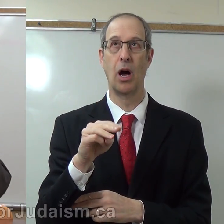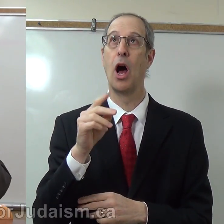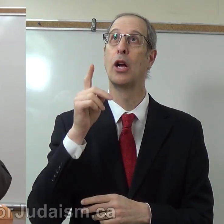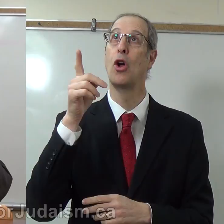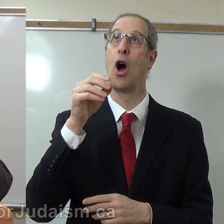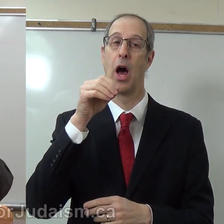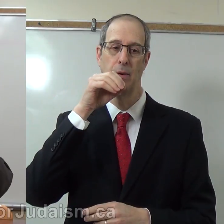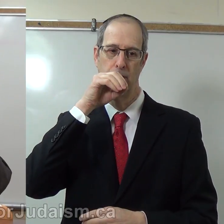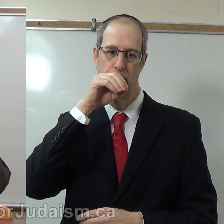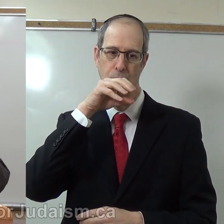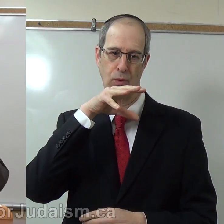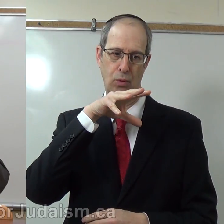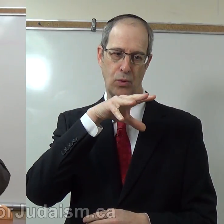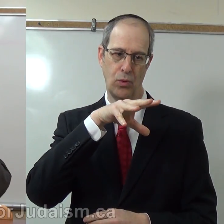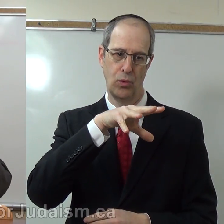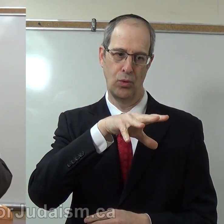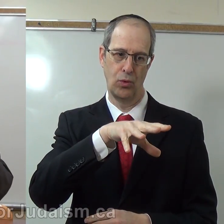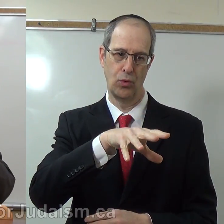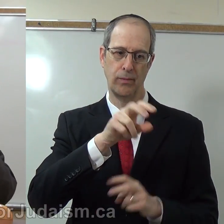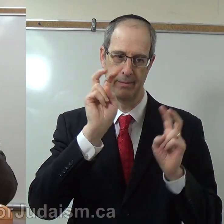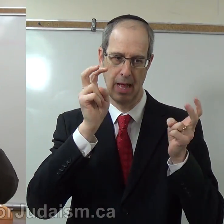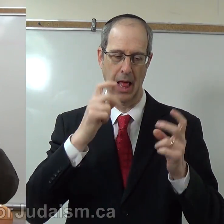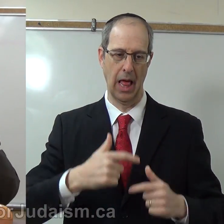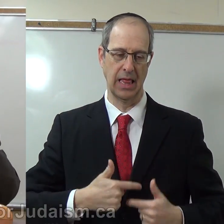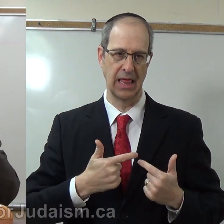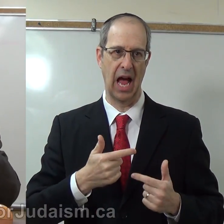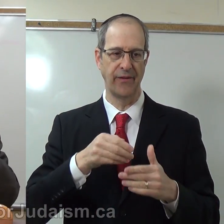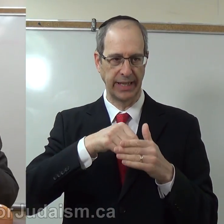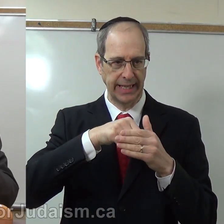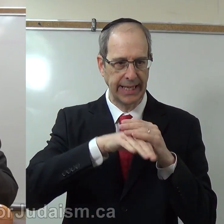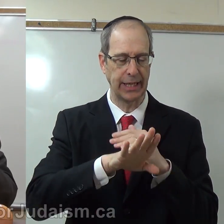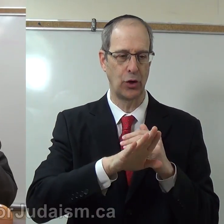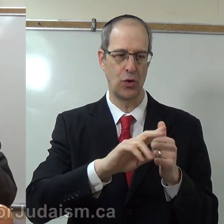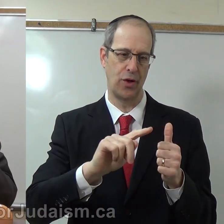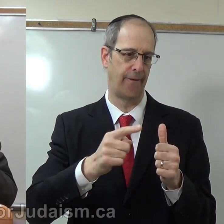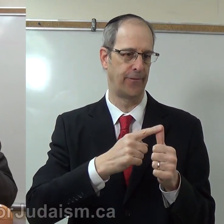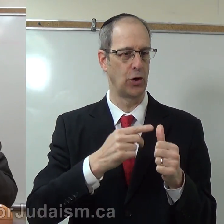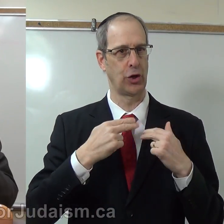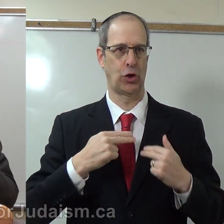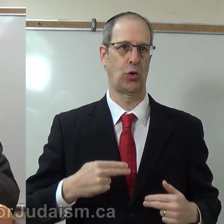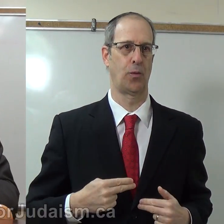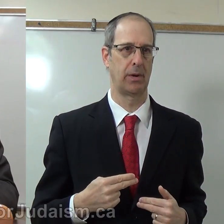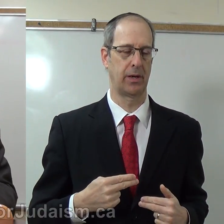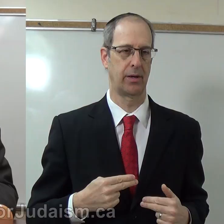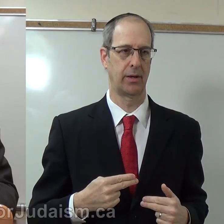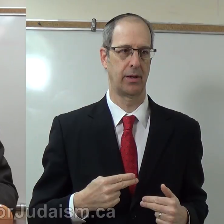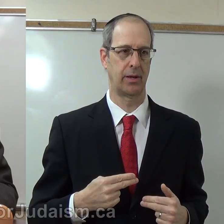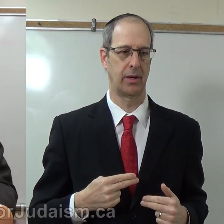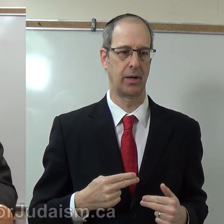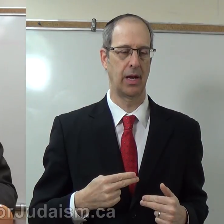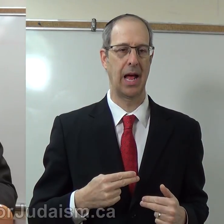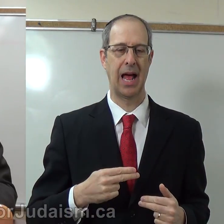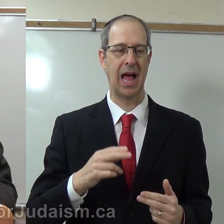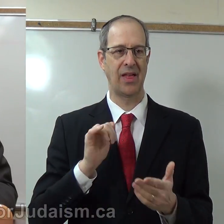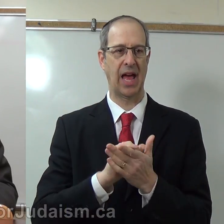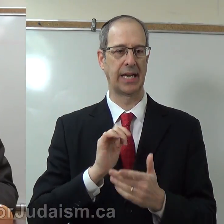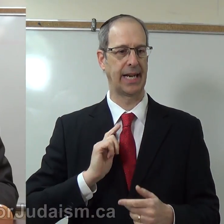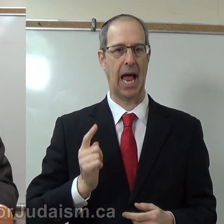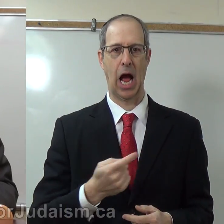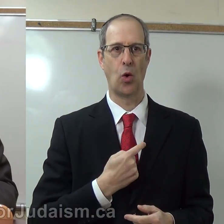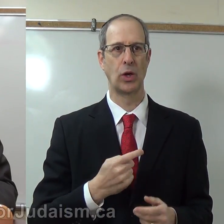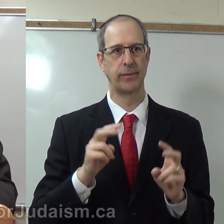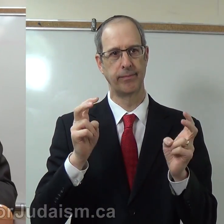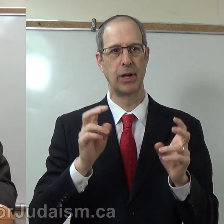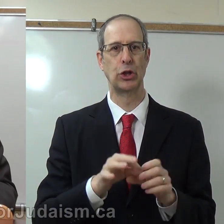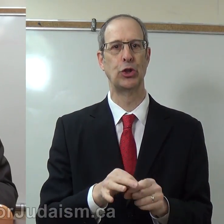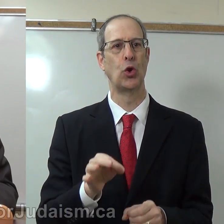breathed the breath of life into that first human being, which is our soul,